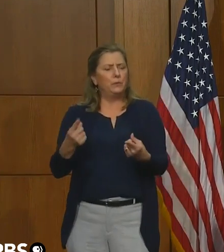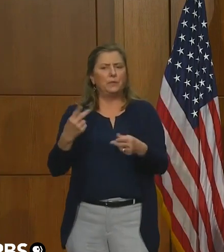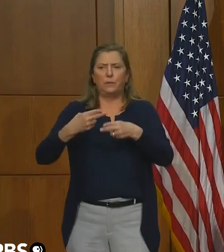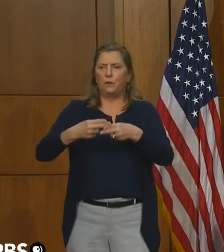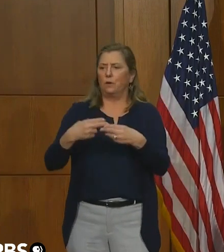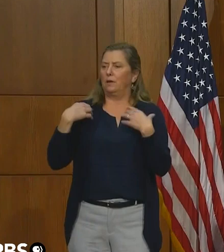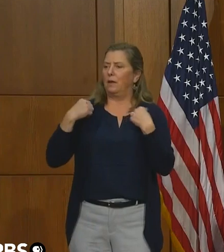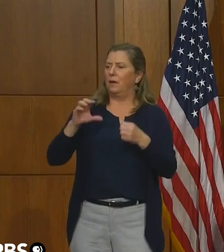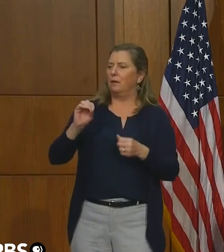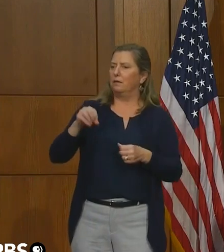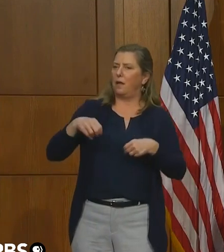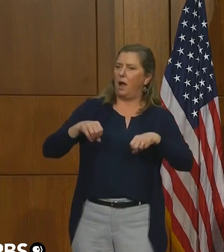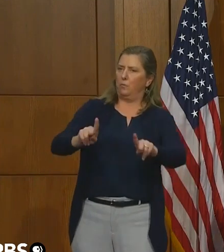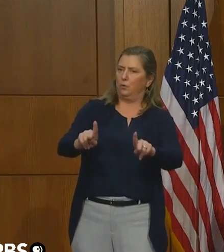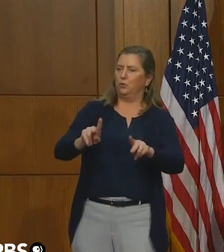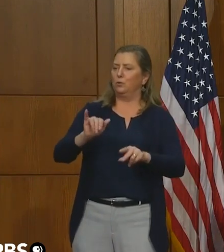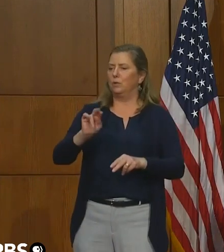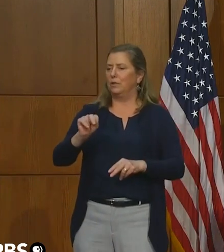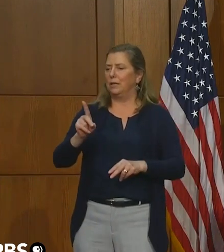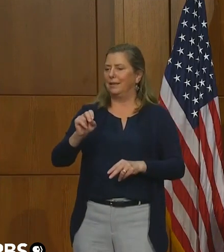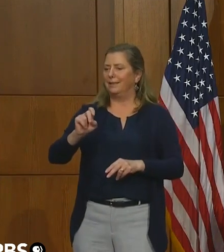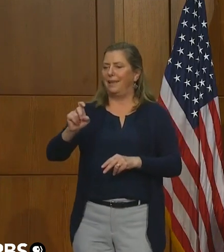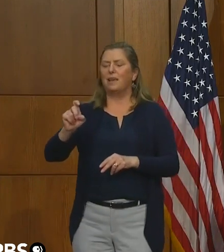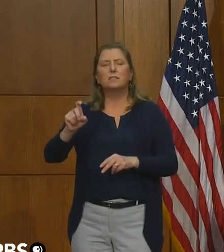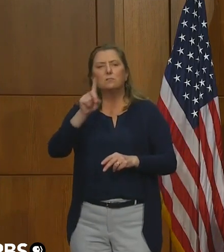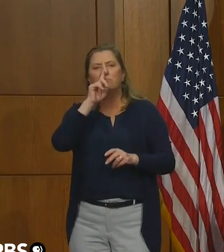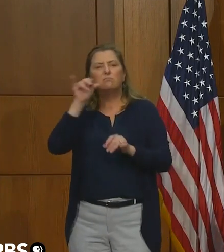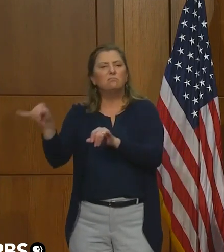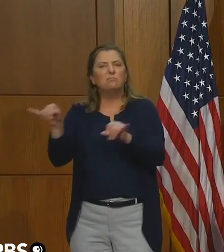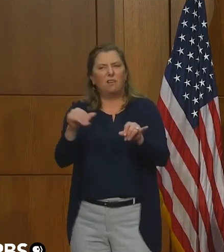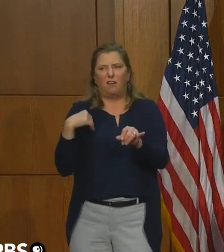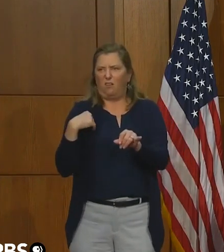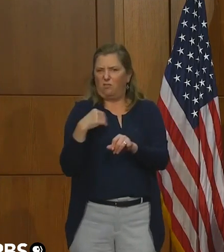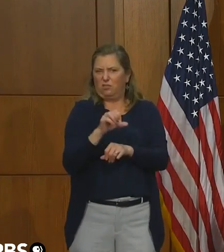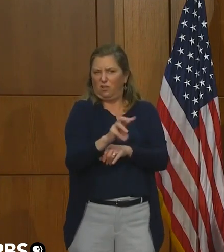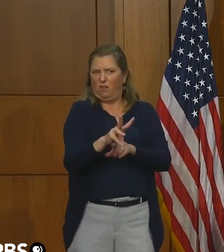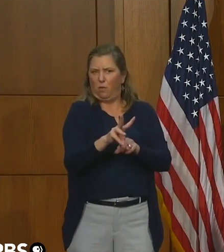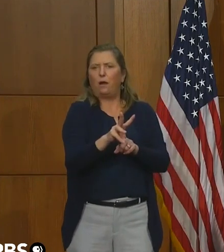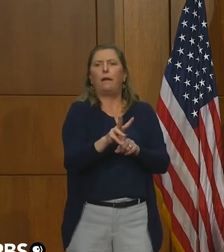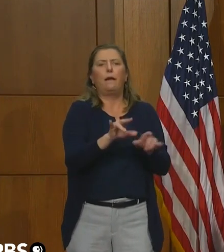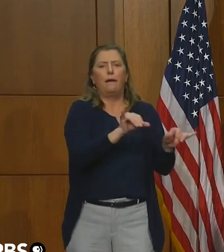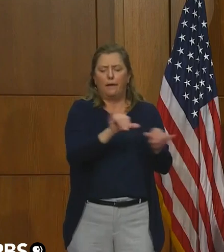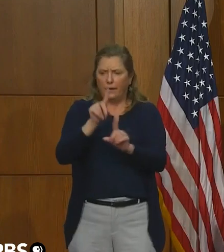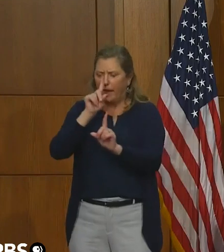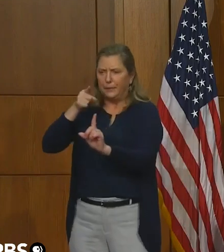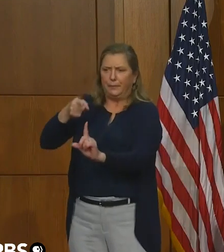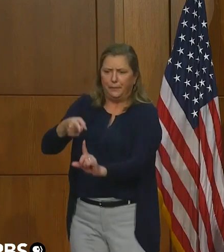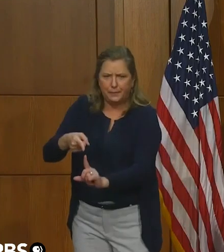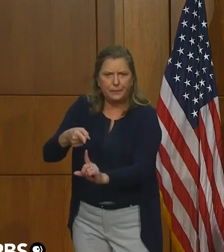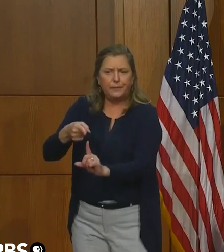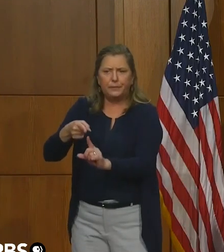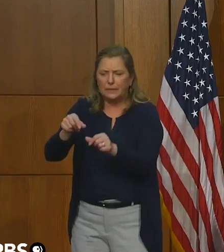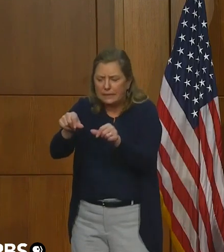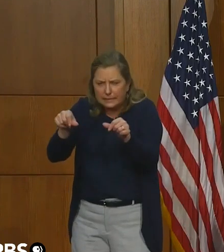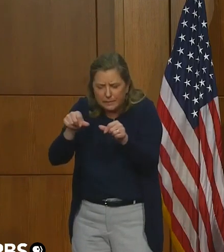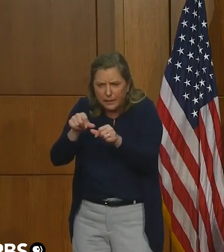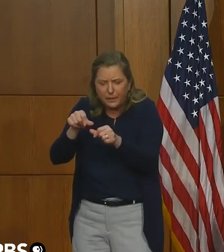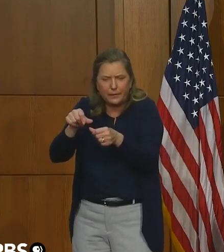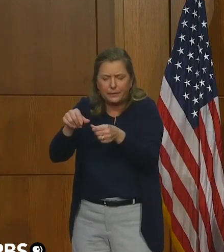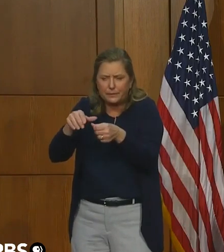the Health Opportunity Index, which very much like this other software can get right down to a community